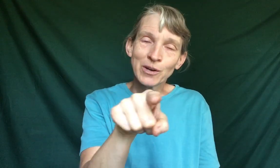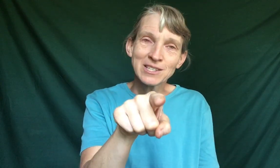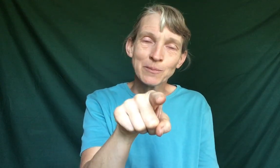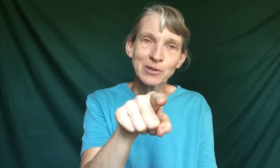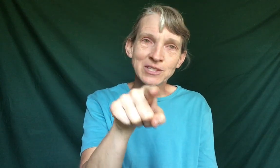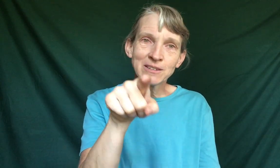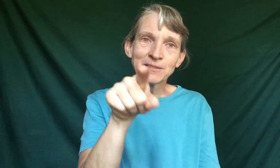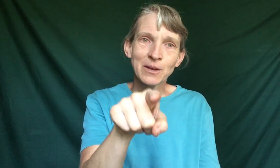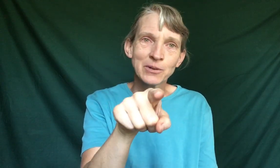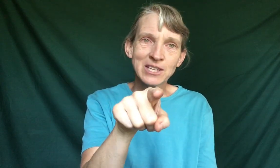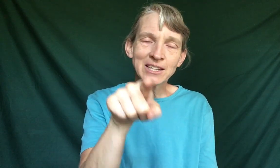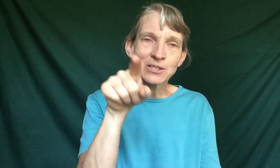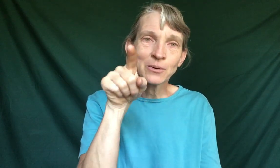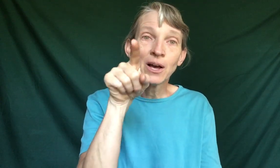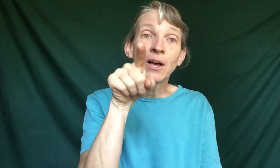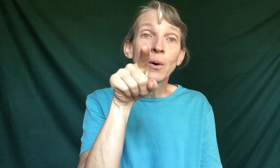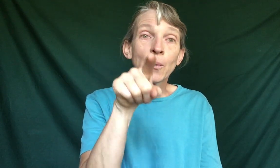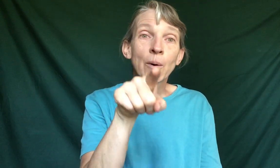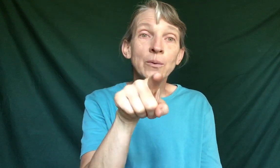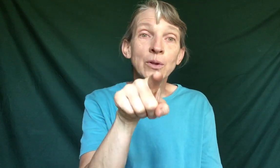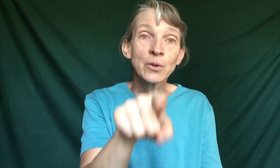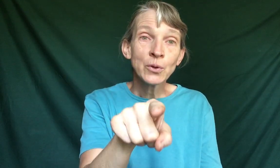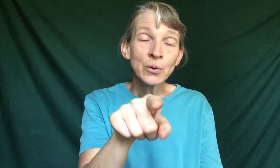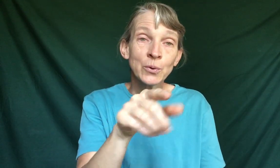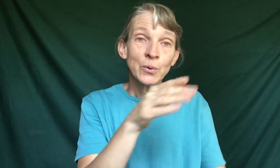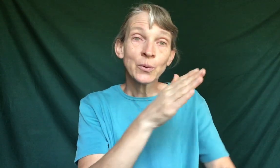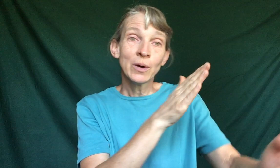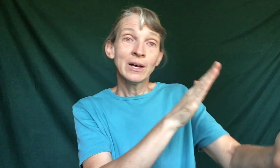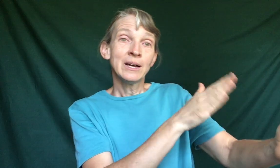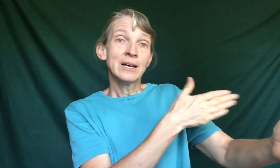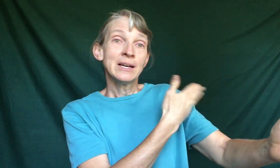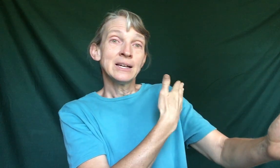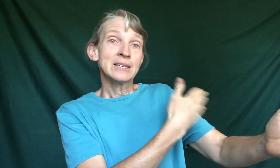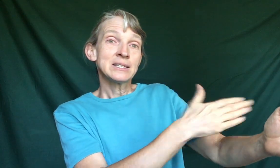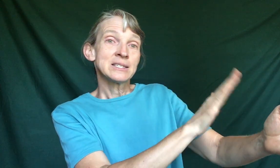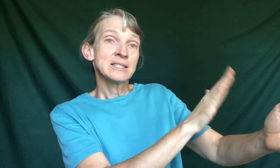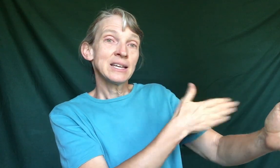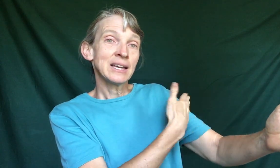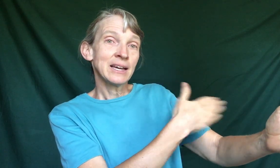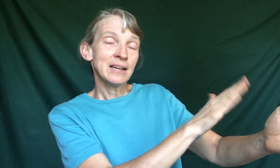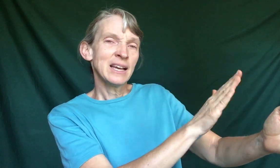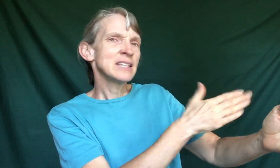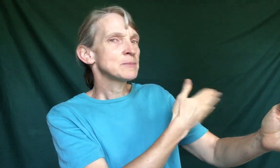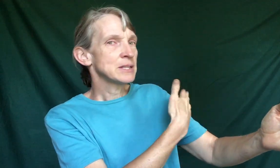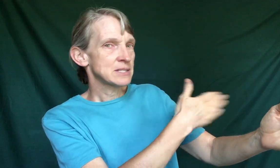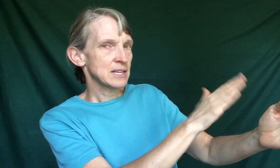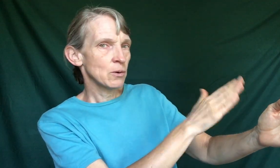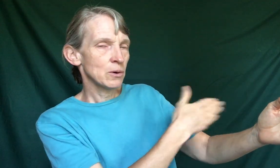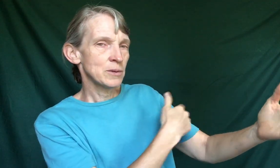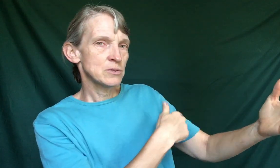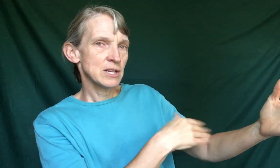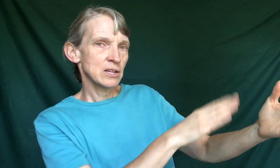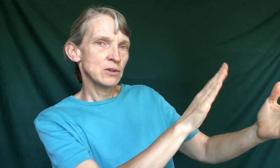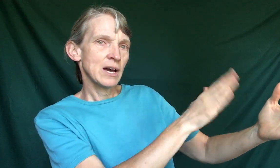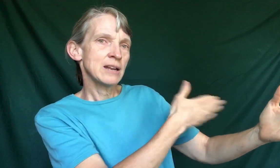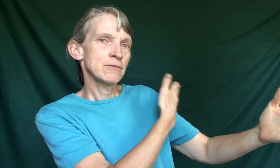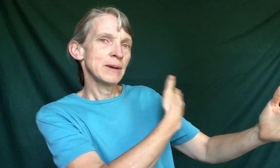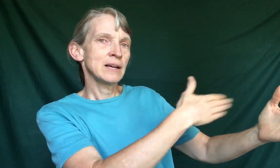point to the person that we're singing to. Won't you sing? This means sing or music. You kind of make a